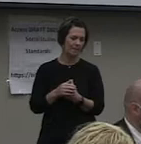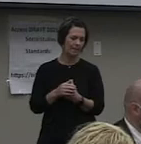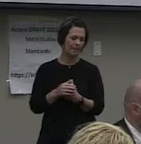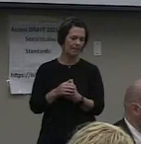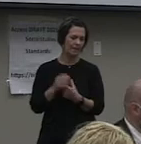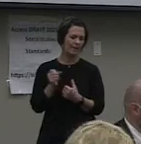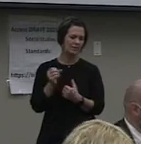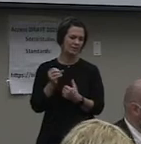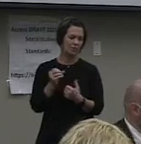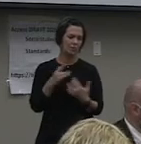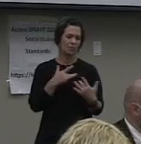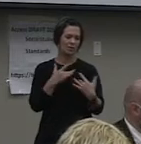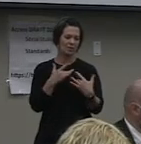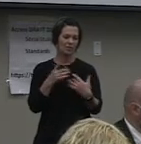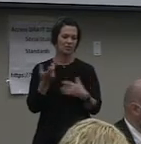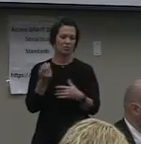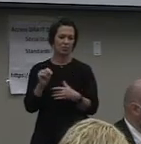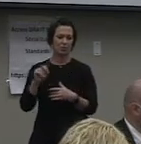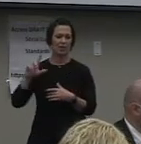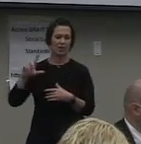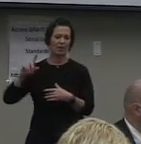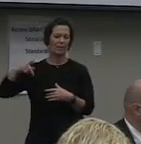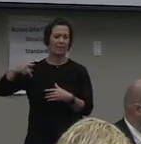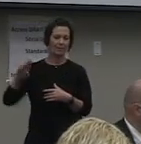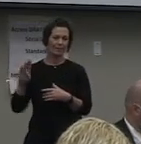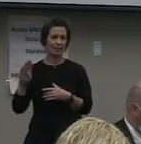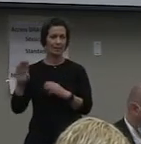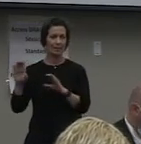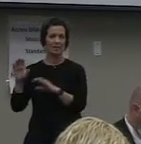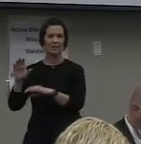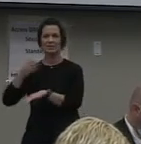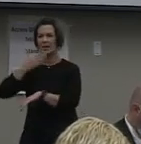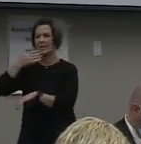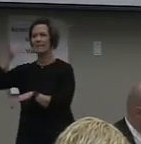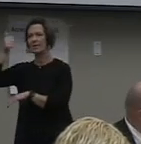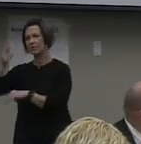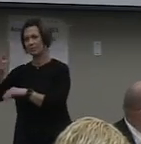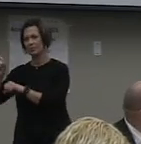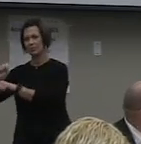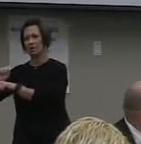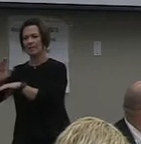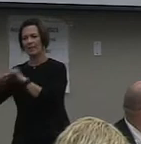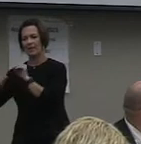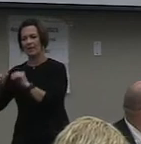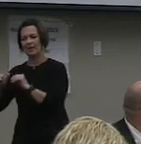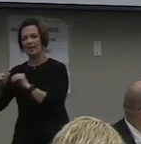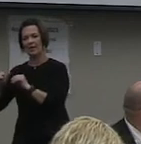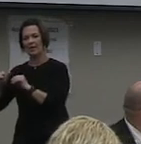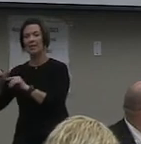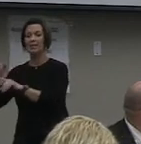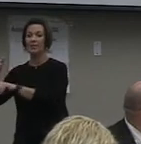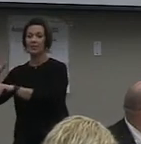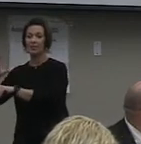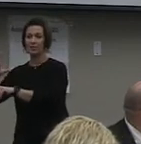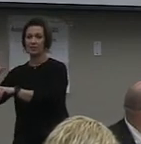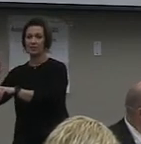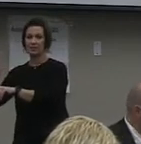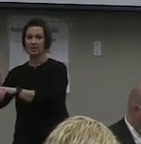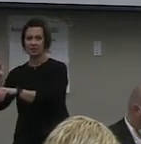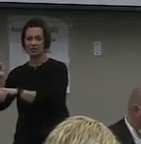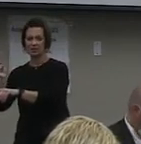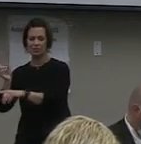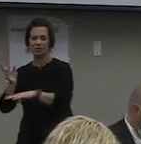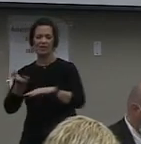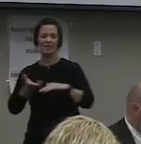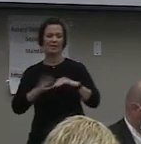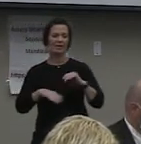very concerning when LPB does a better job of the history of Louisiana than it seems